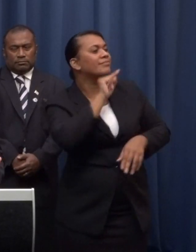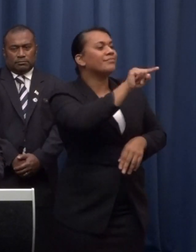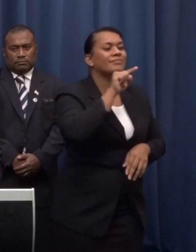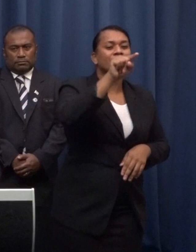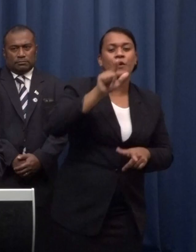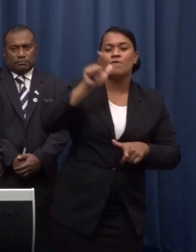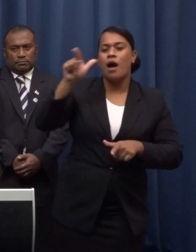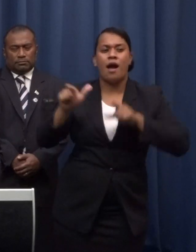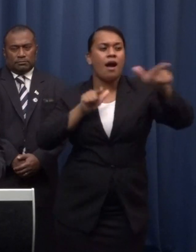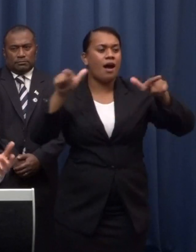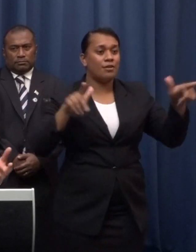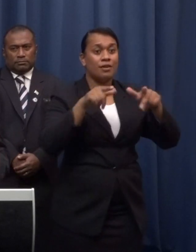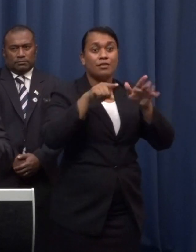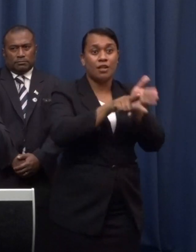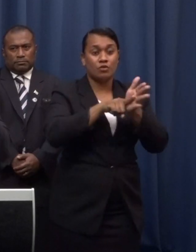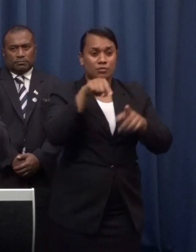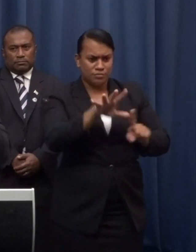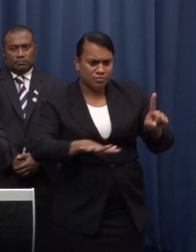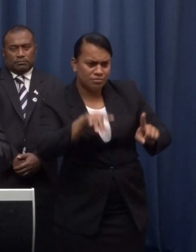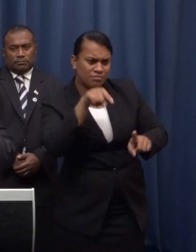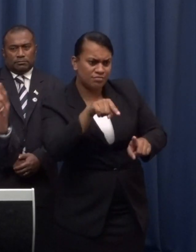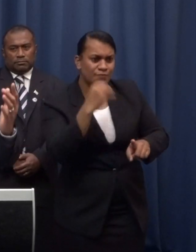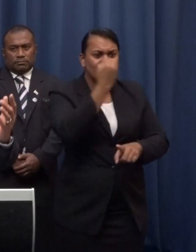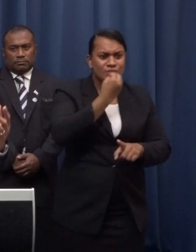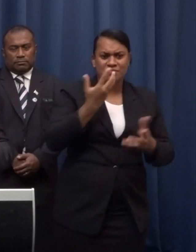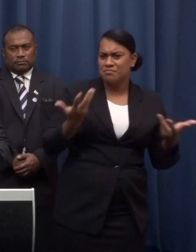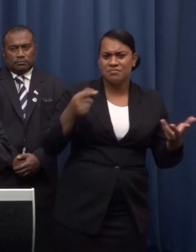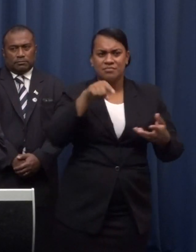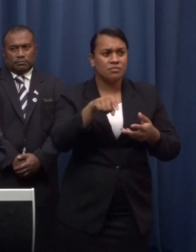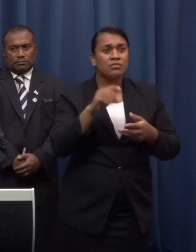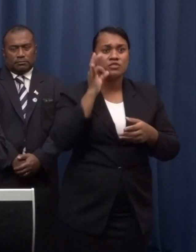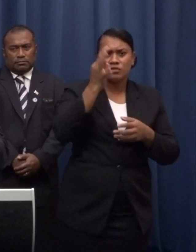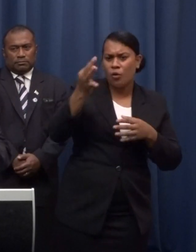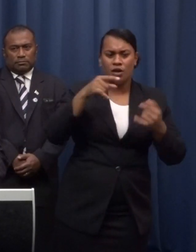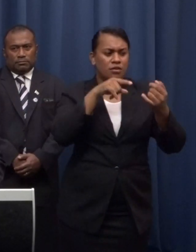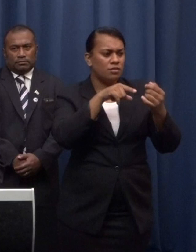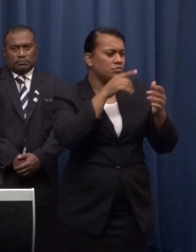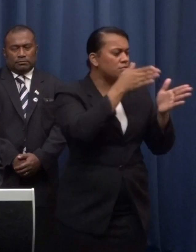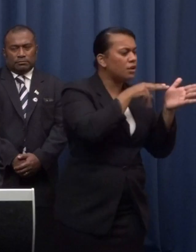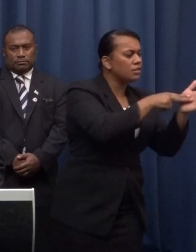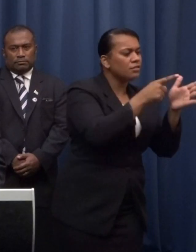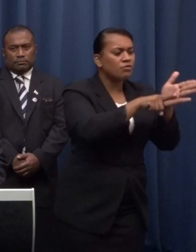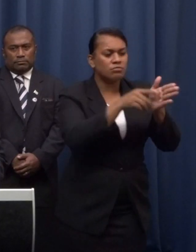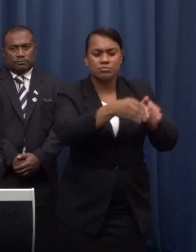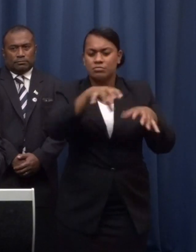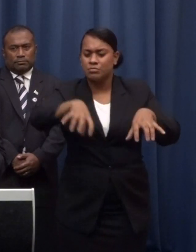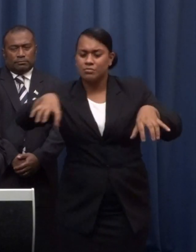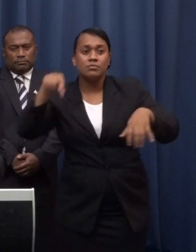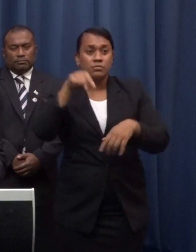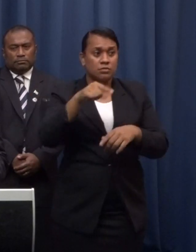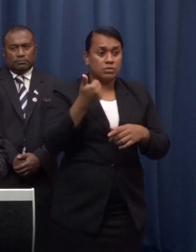in Lautoka, you could have food produce coming from, all the way from Singatoka Valley, from Ba and various other places.